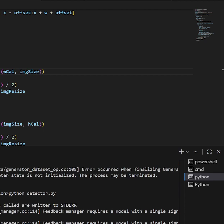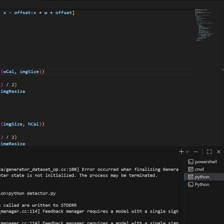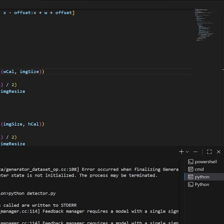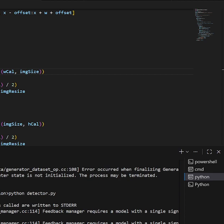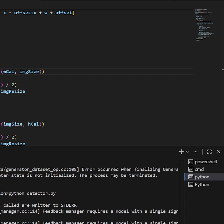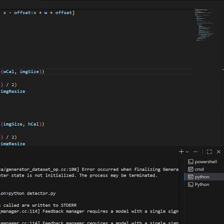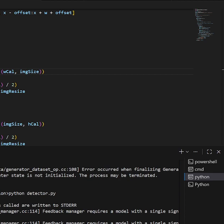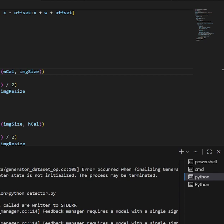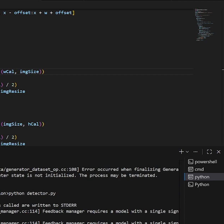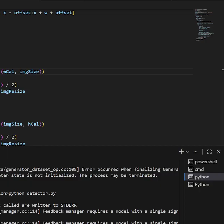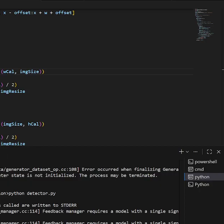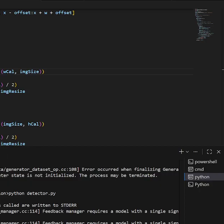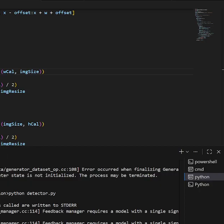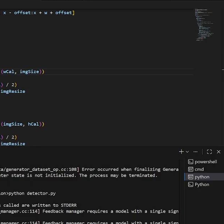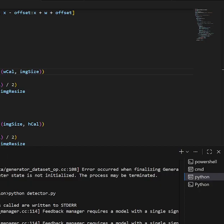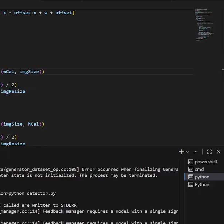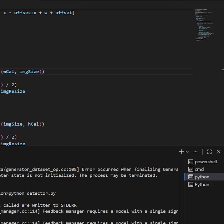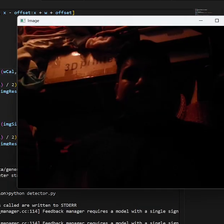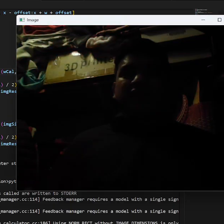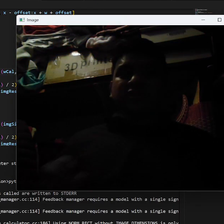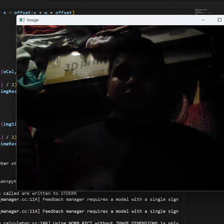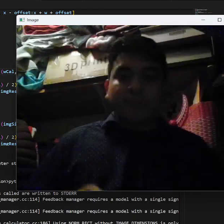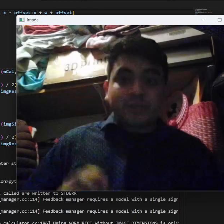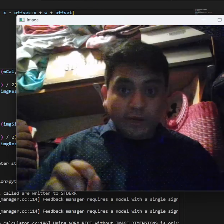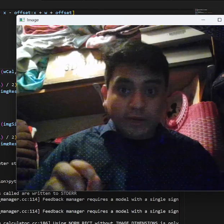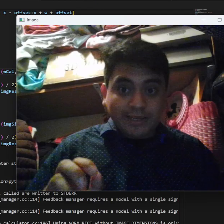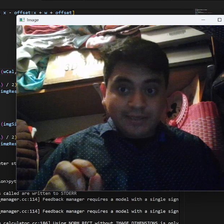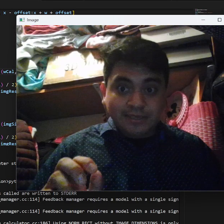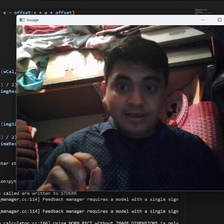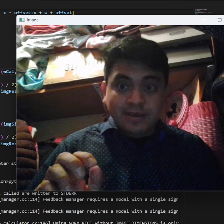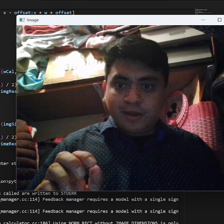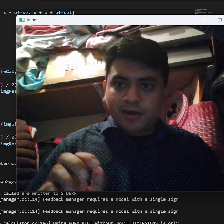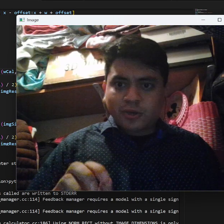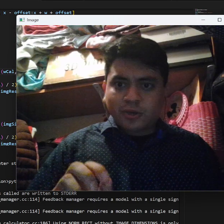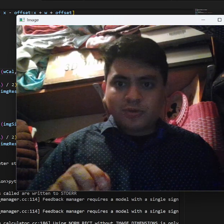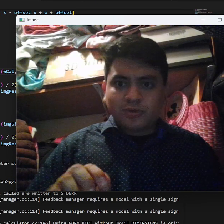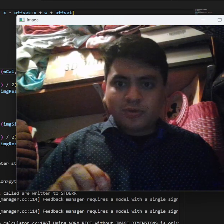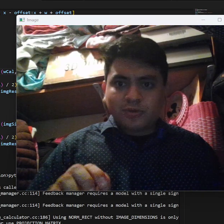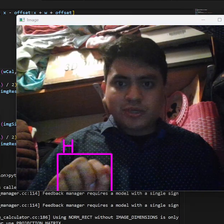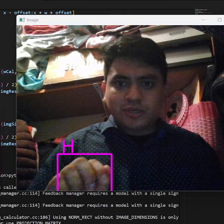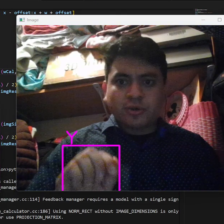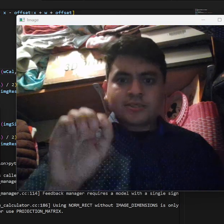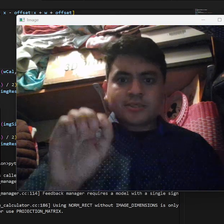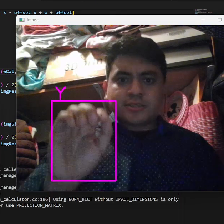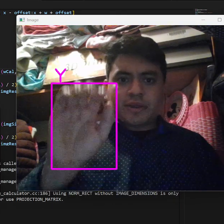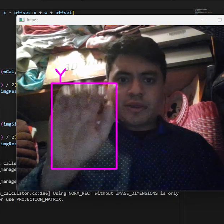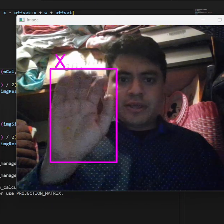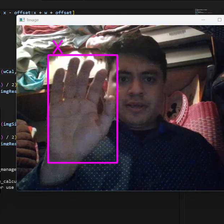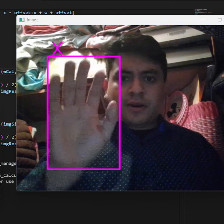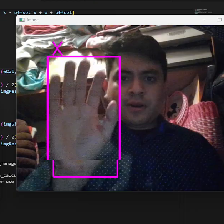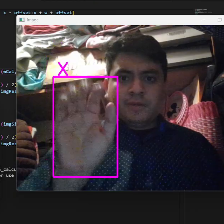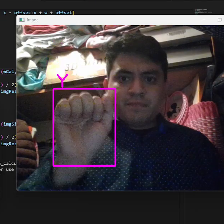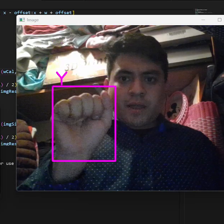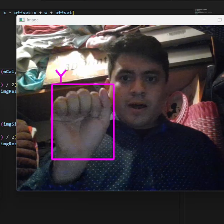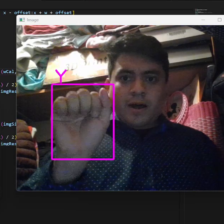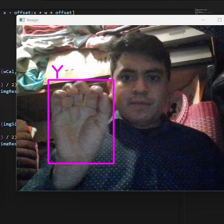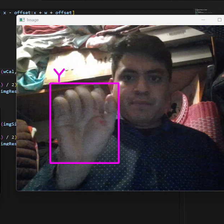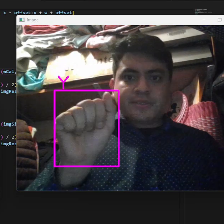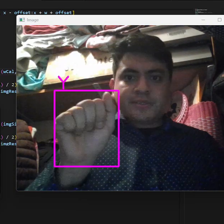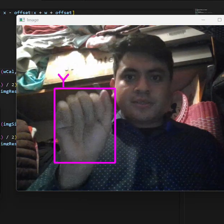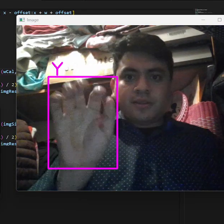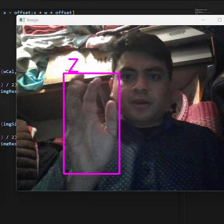224 was required in order for some of the functions for my training code to actually work. So as you can see right here, I